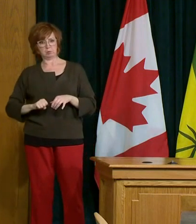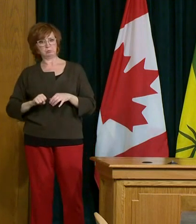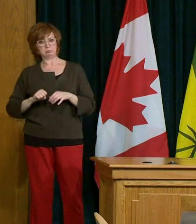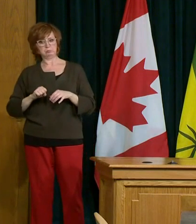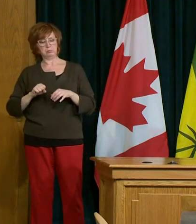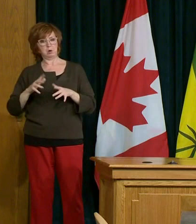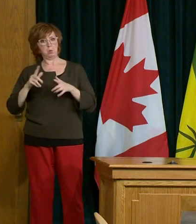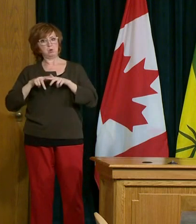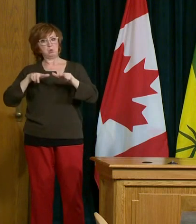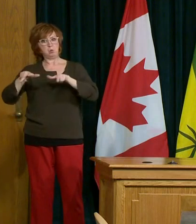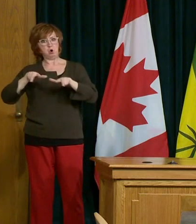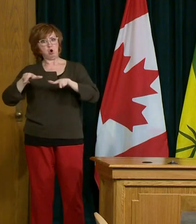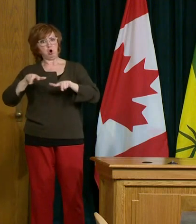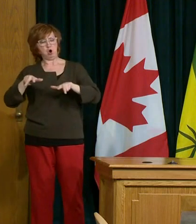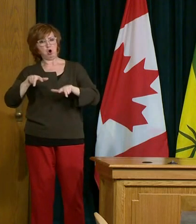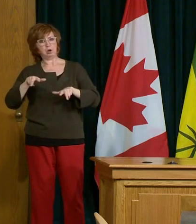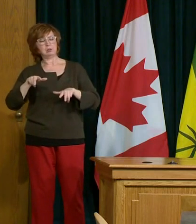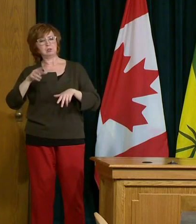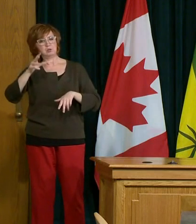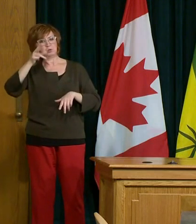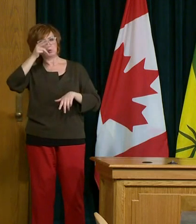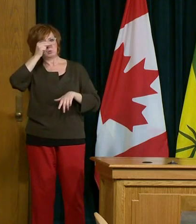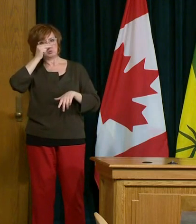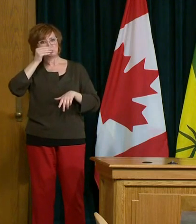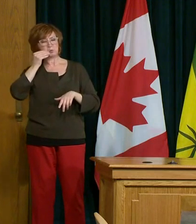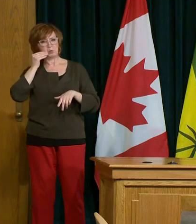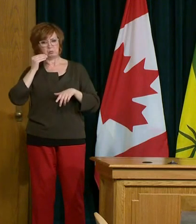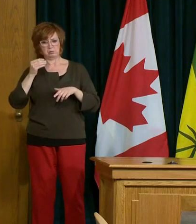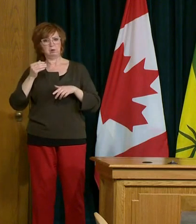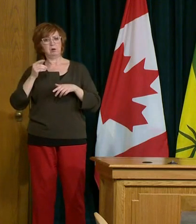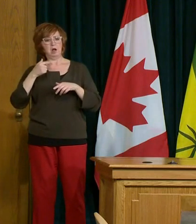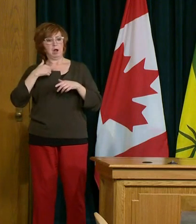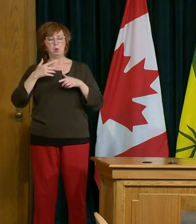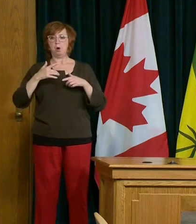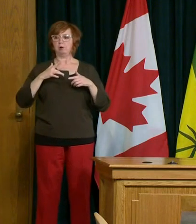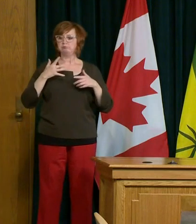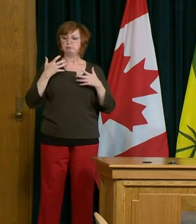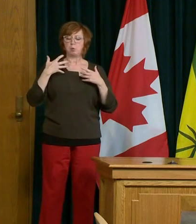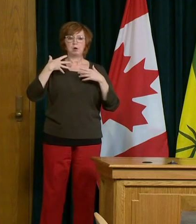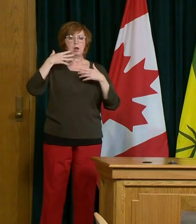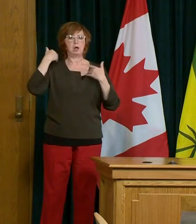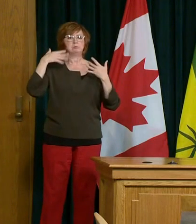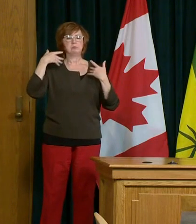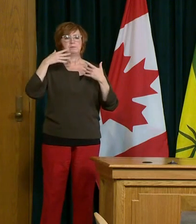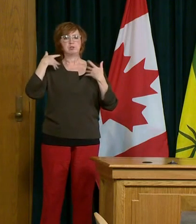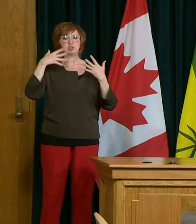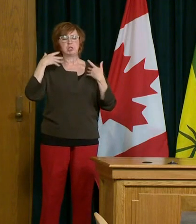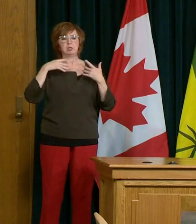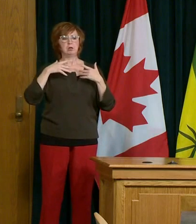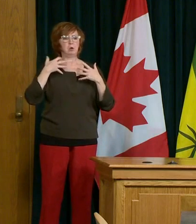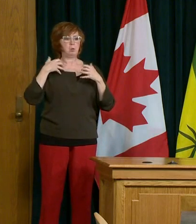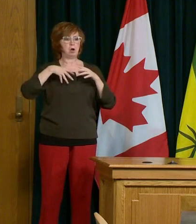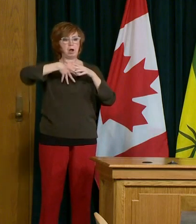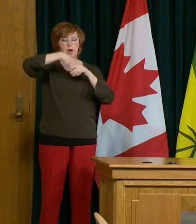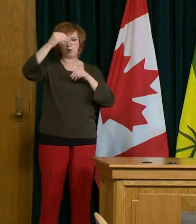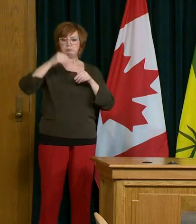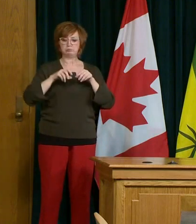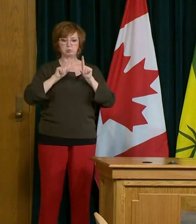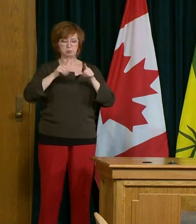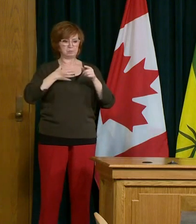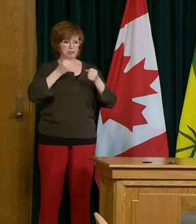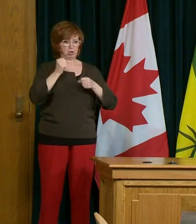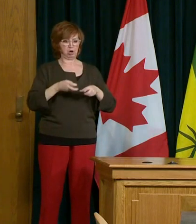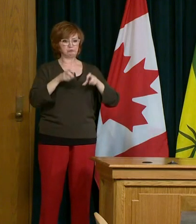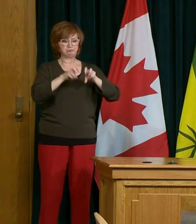have to drive and walk in the same place, and because that itself creates crowding. You should not, of course,